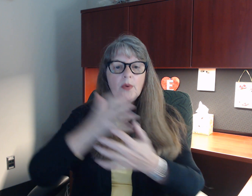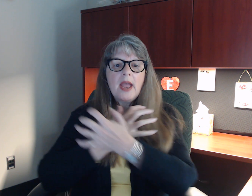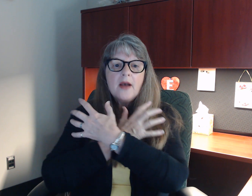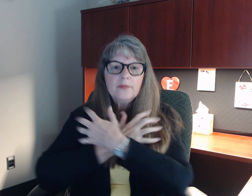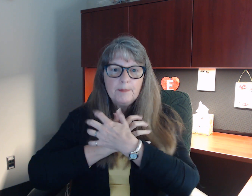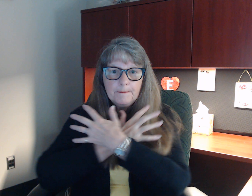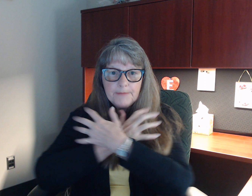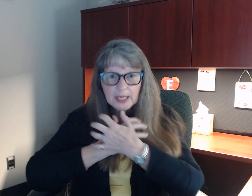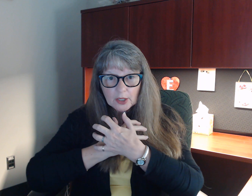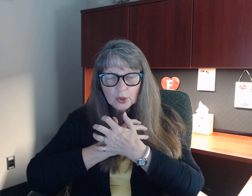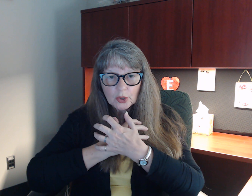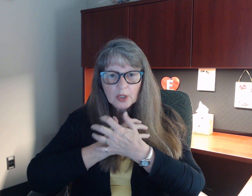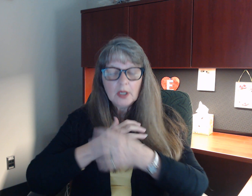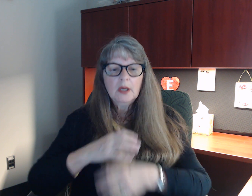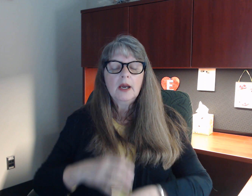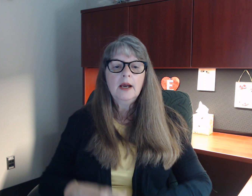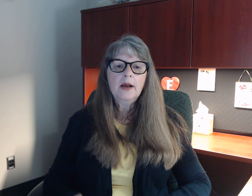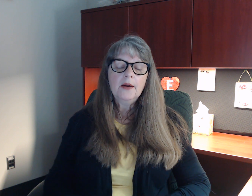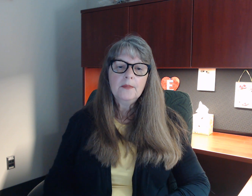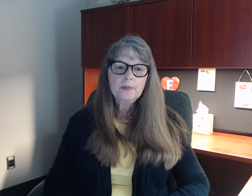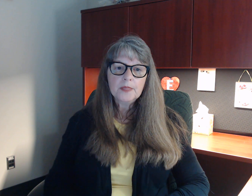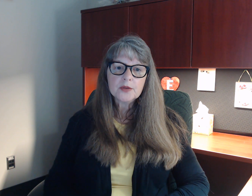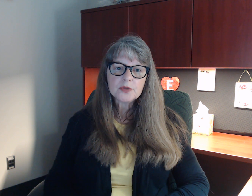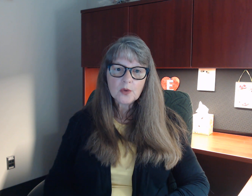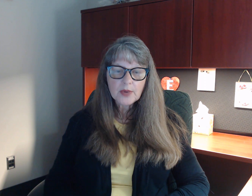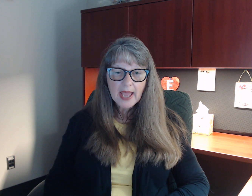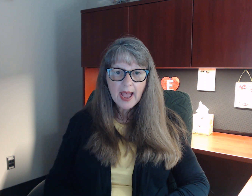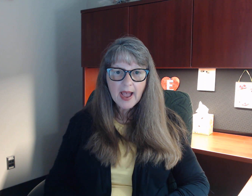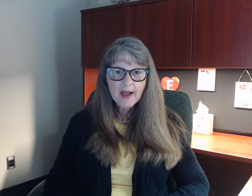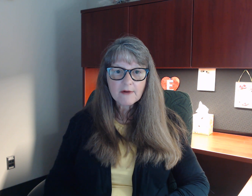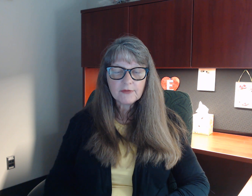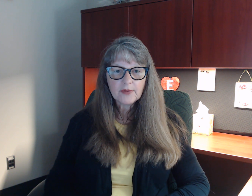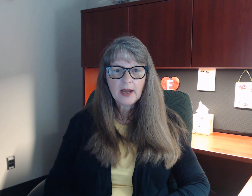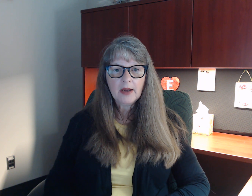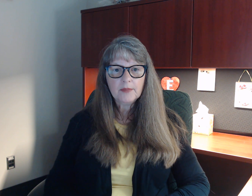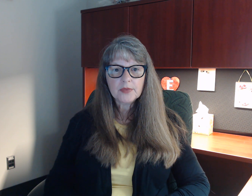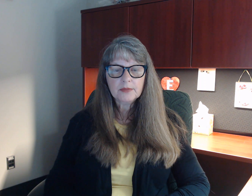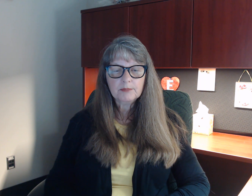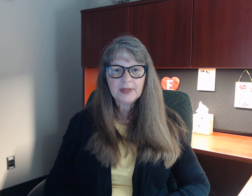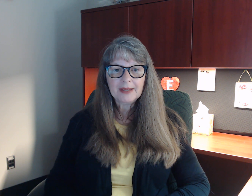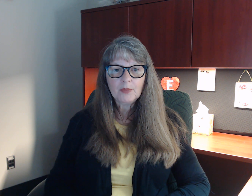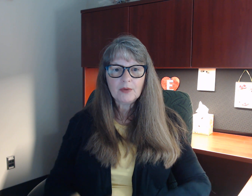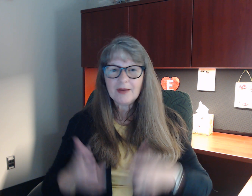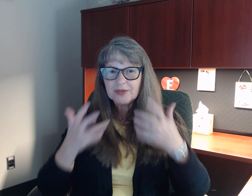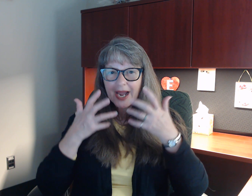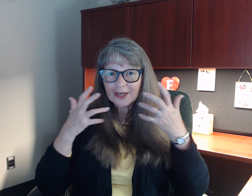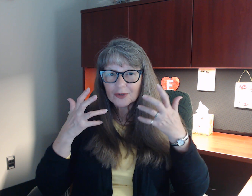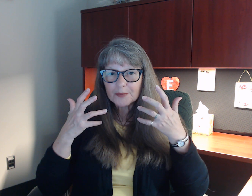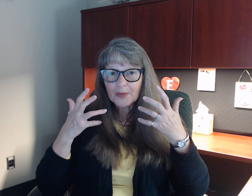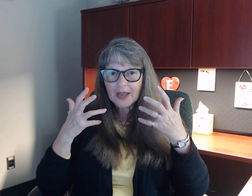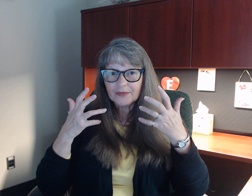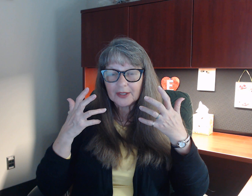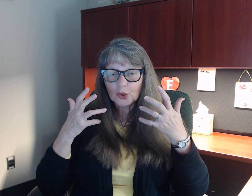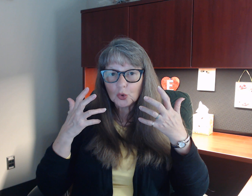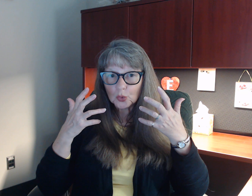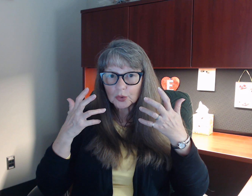have bear. So we have big. We don't have tigers, but we have like cougars or